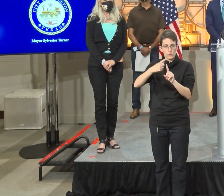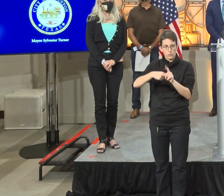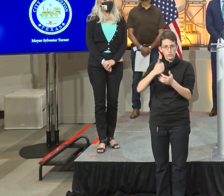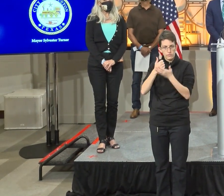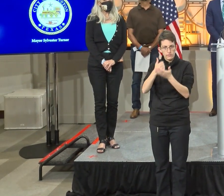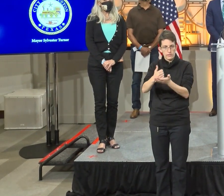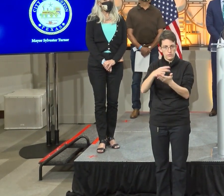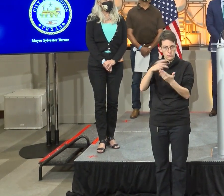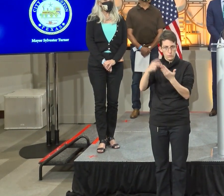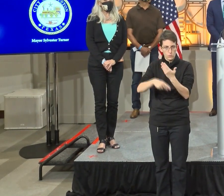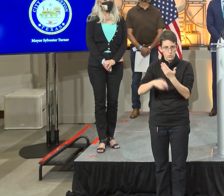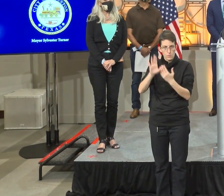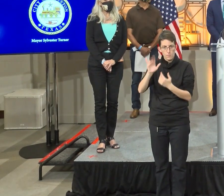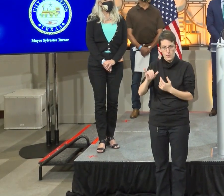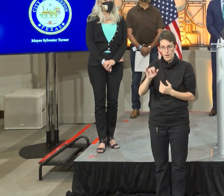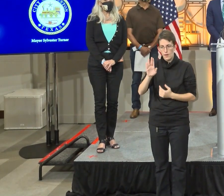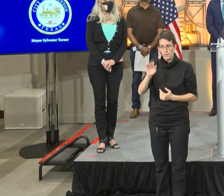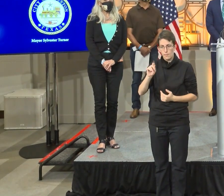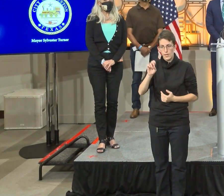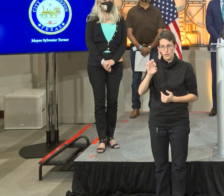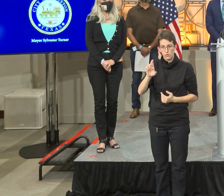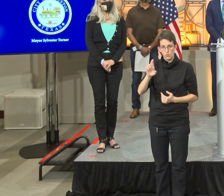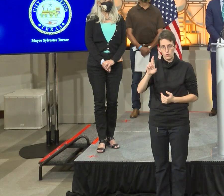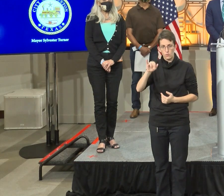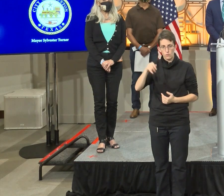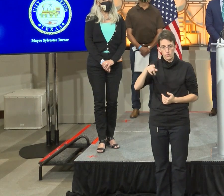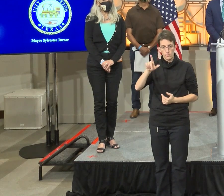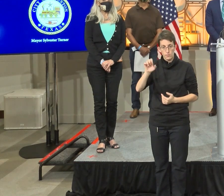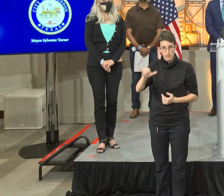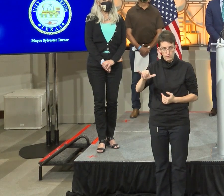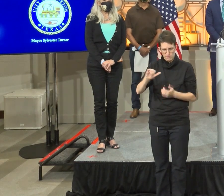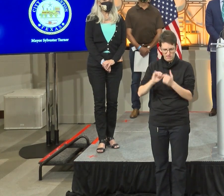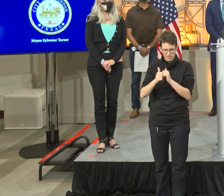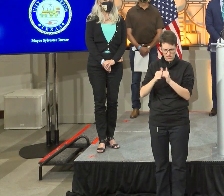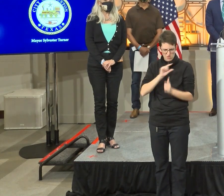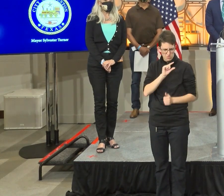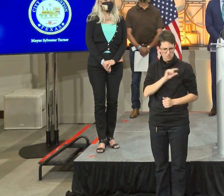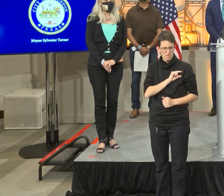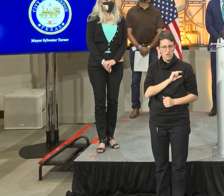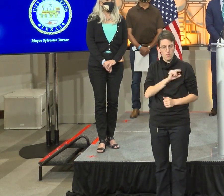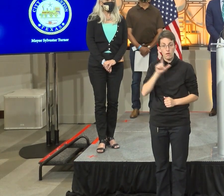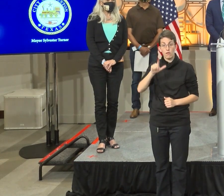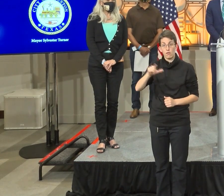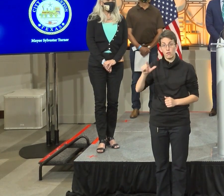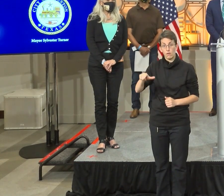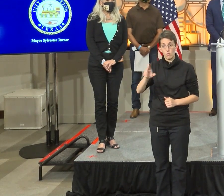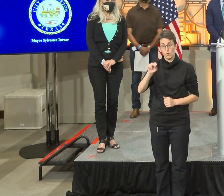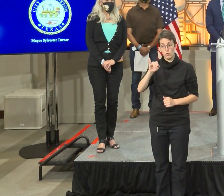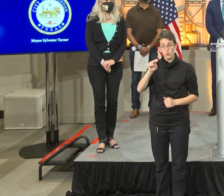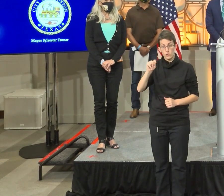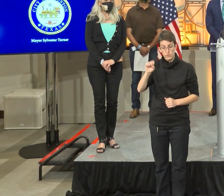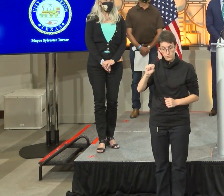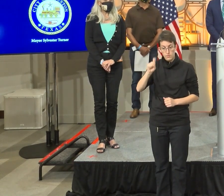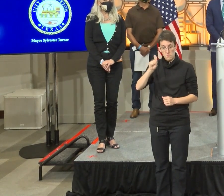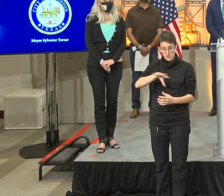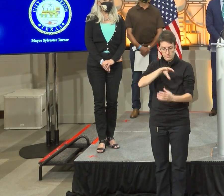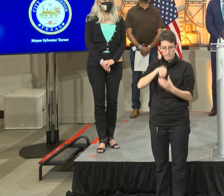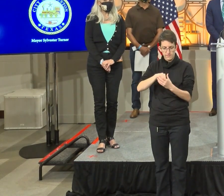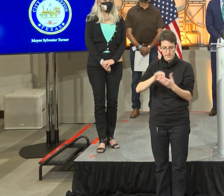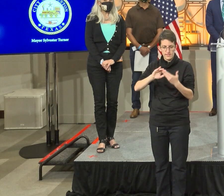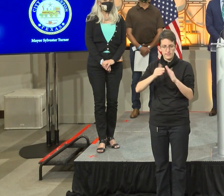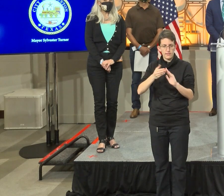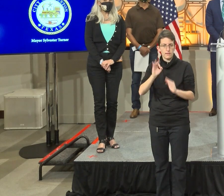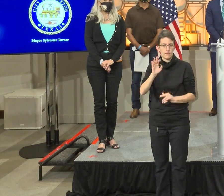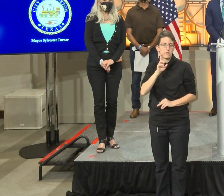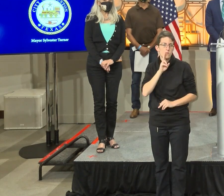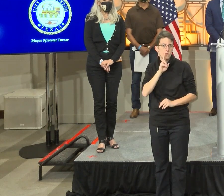Program administered by BakerRipley. And to qualify, the landlords' units must be inside the city of Houston. They